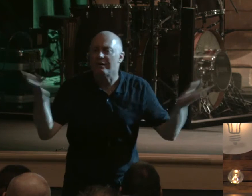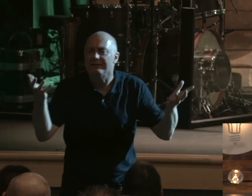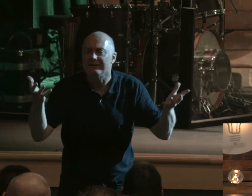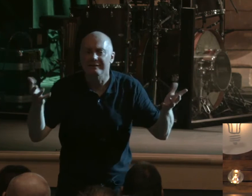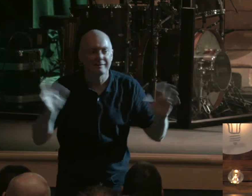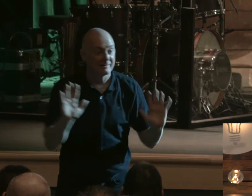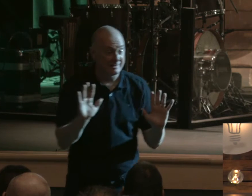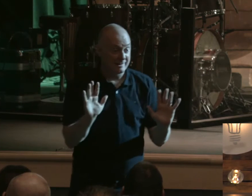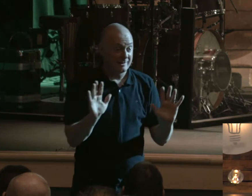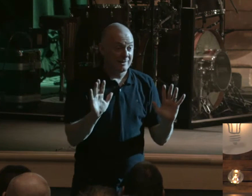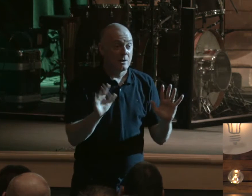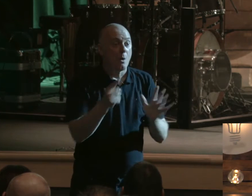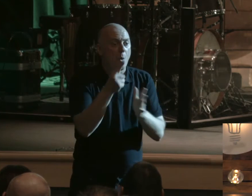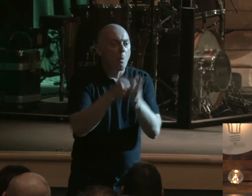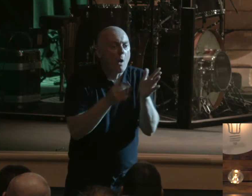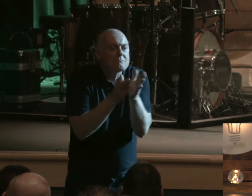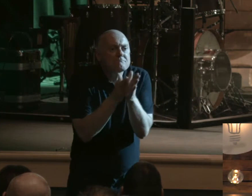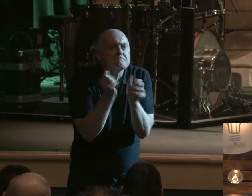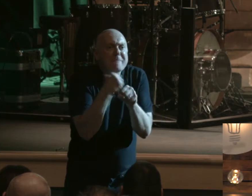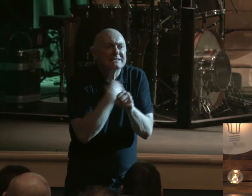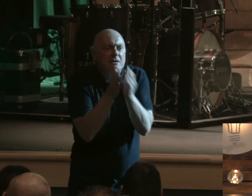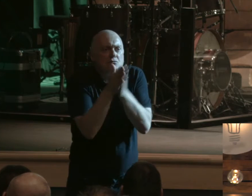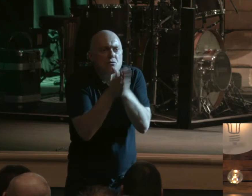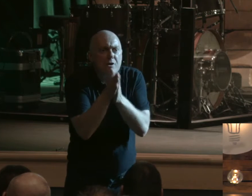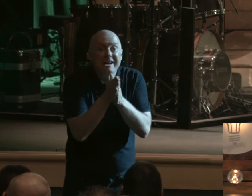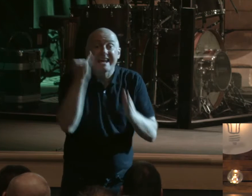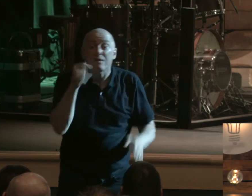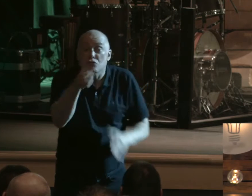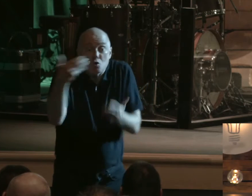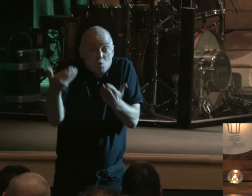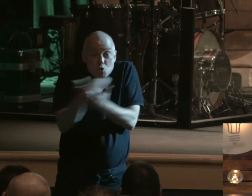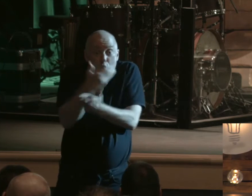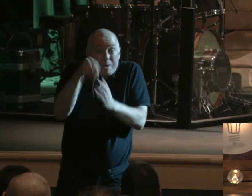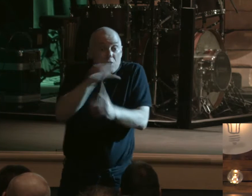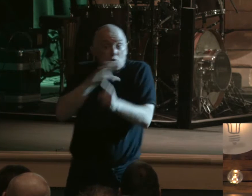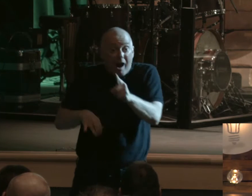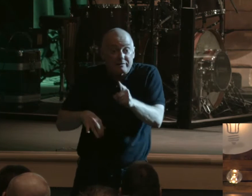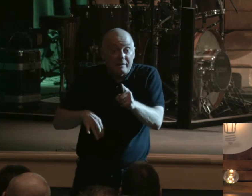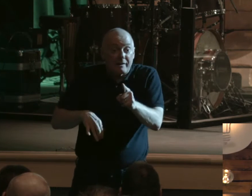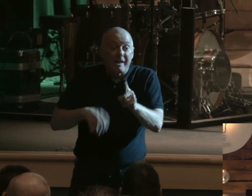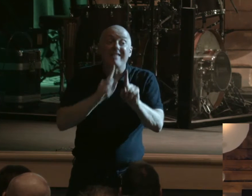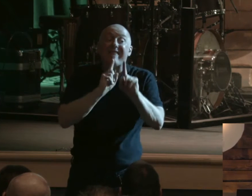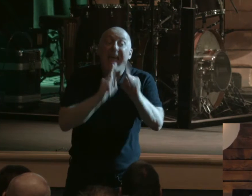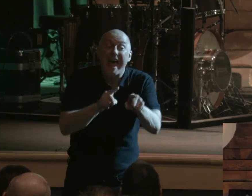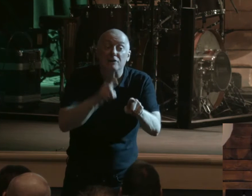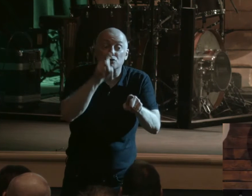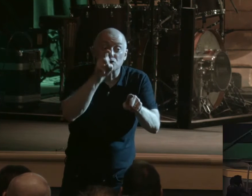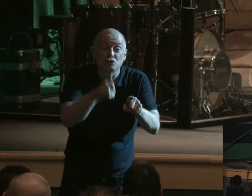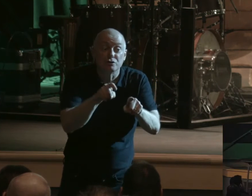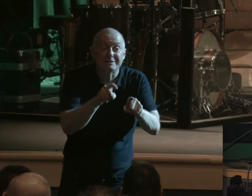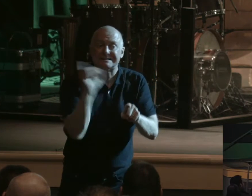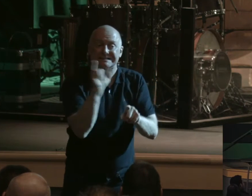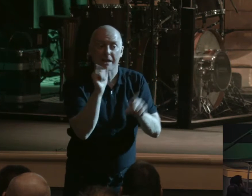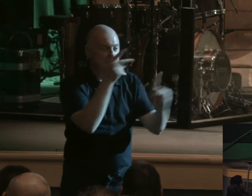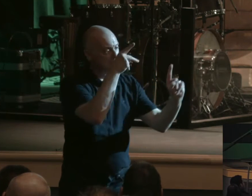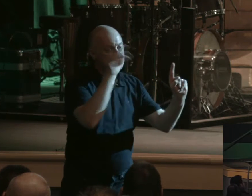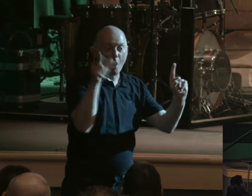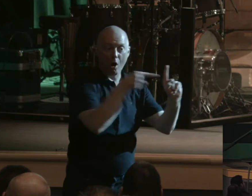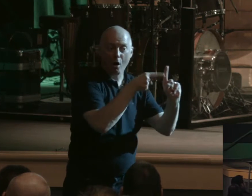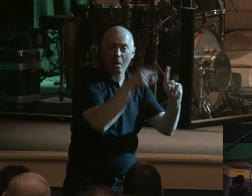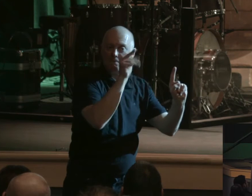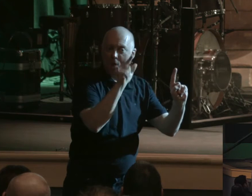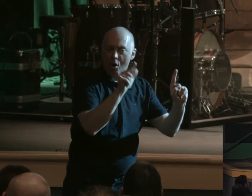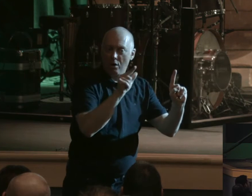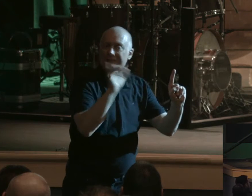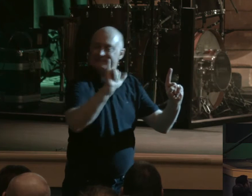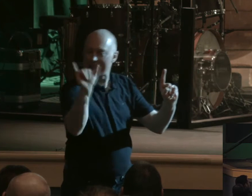Again, what motivates us? And if we're made new, then our answers should line up with Paul's. Let's